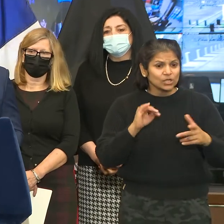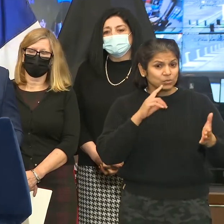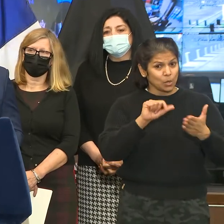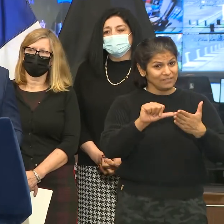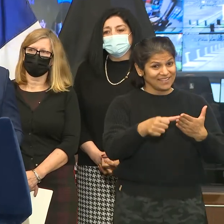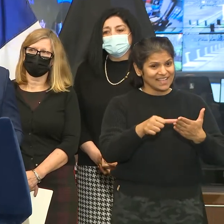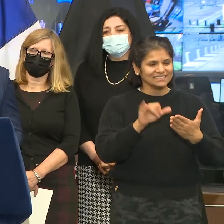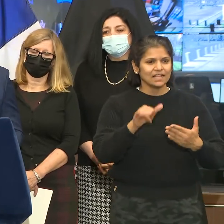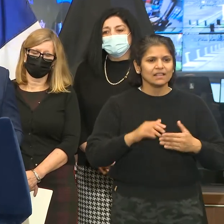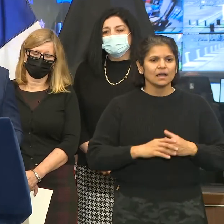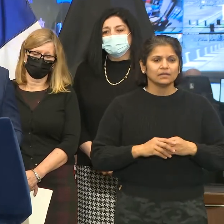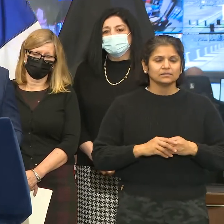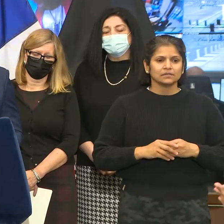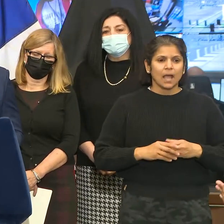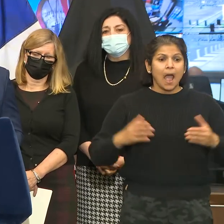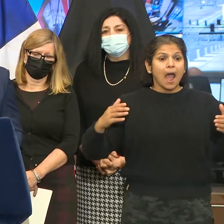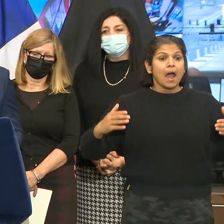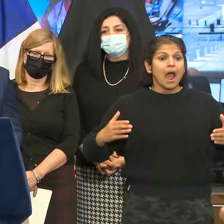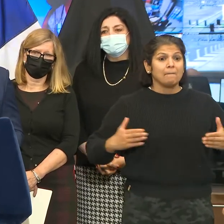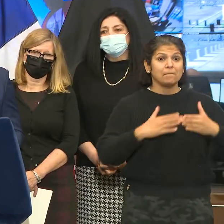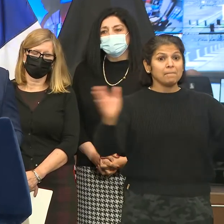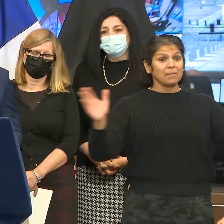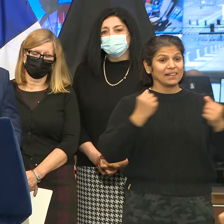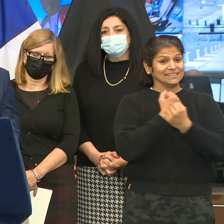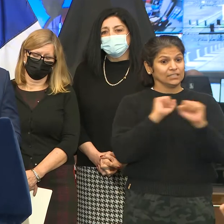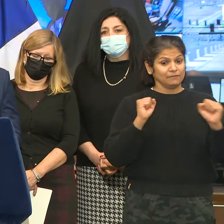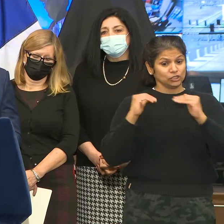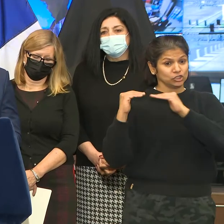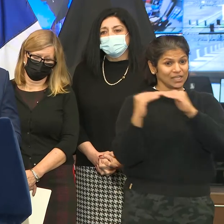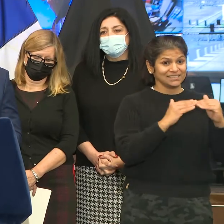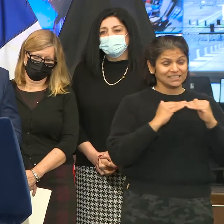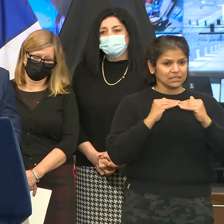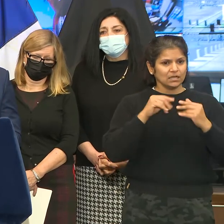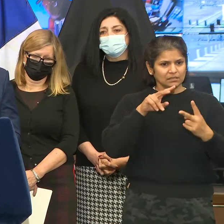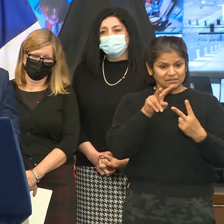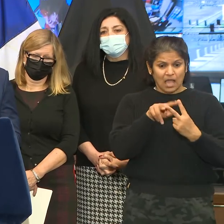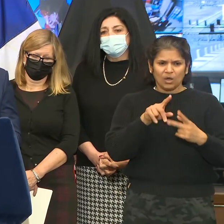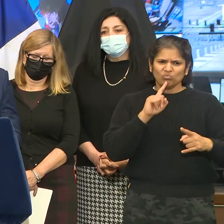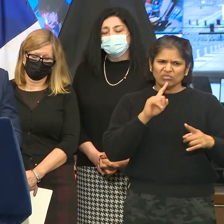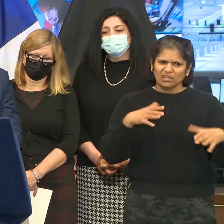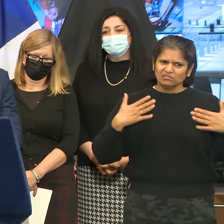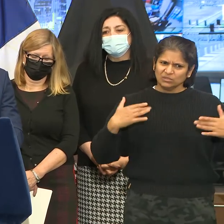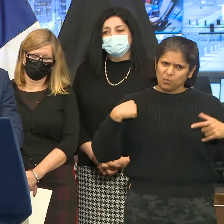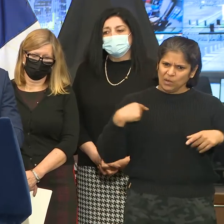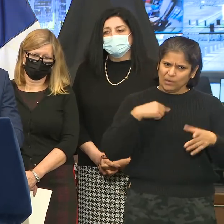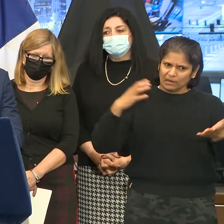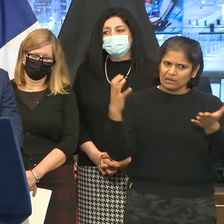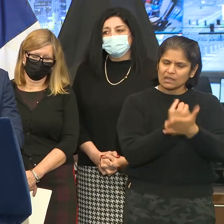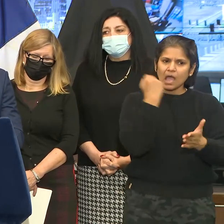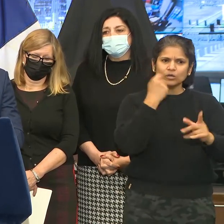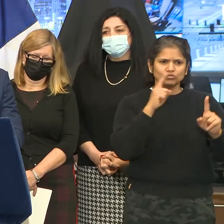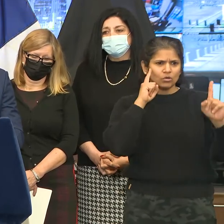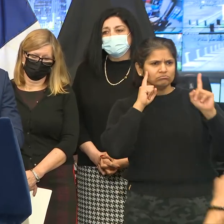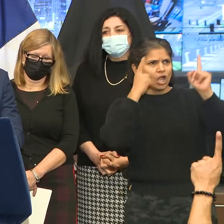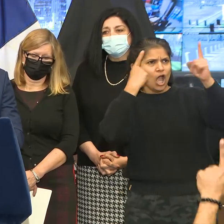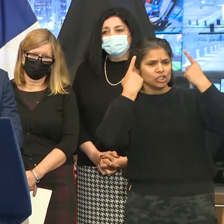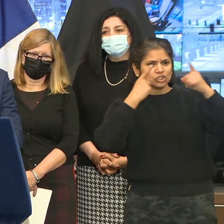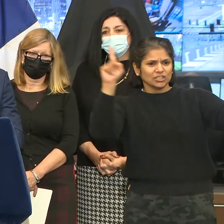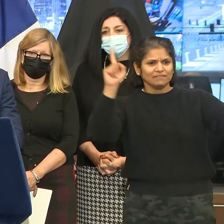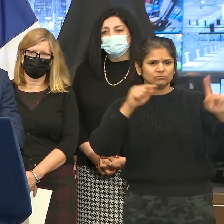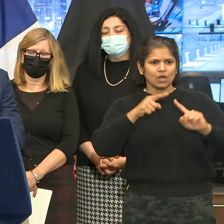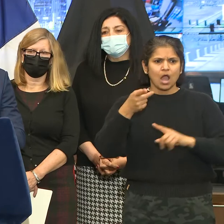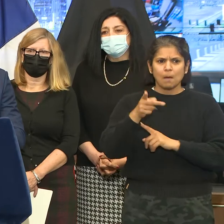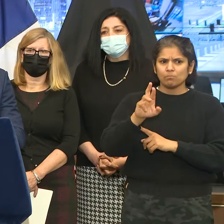safety and justice, they are the prerequisite to prosperity. They go hand in hand, and that is what we are going